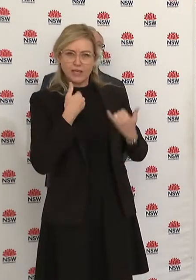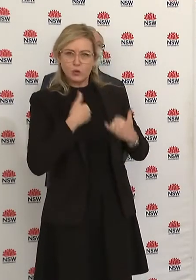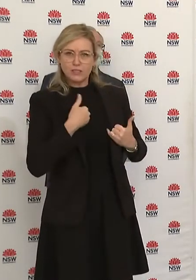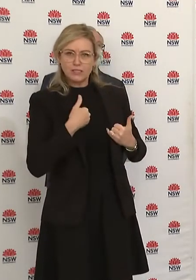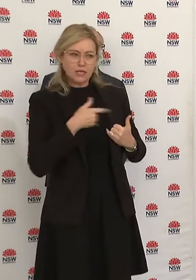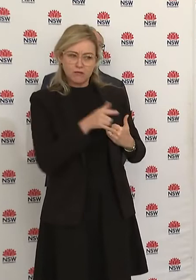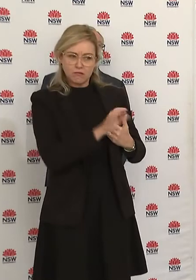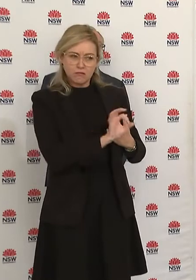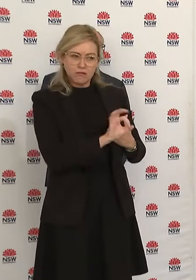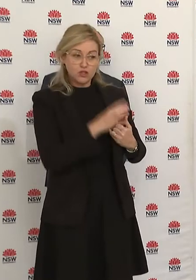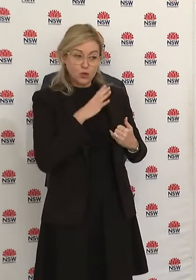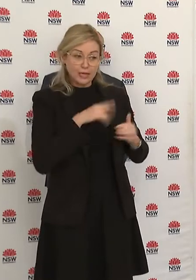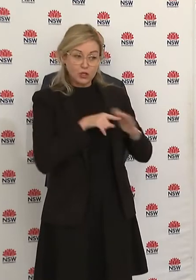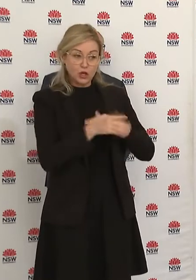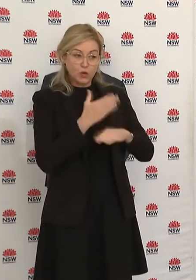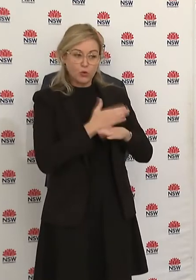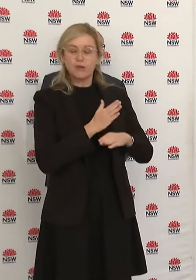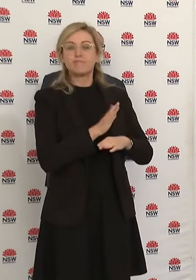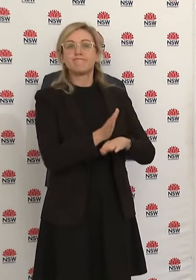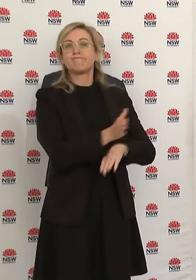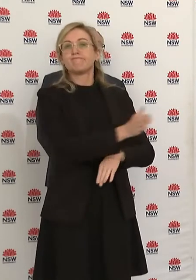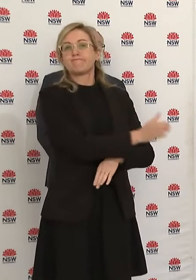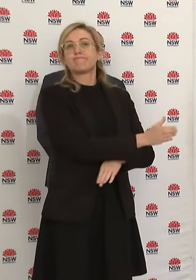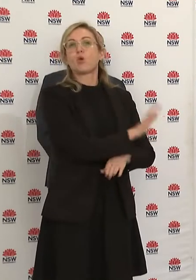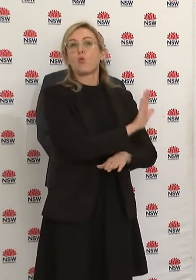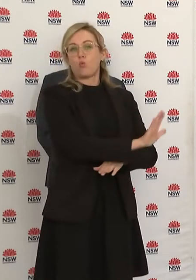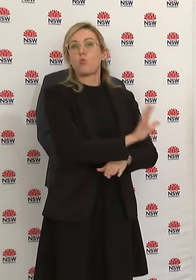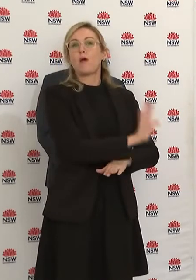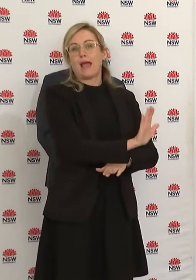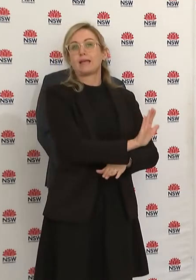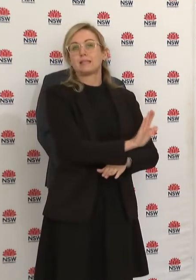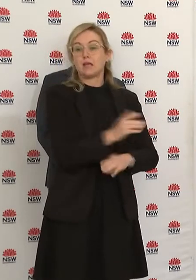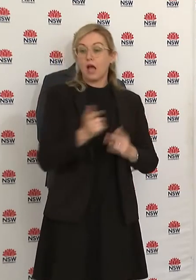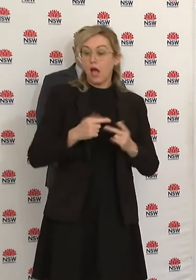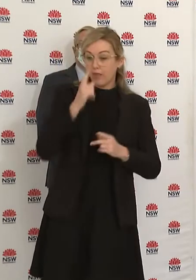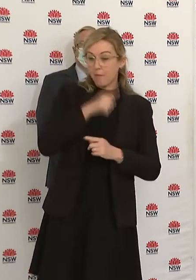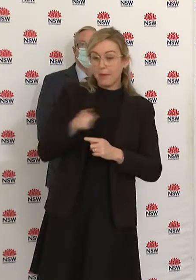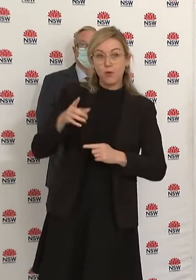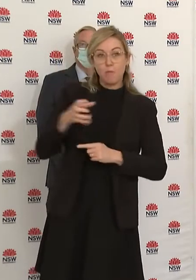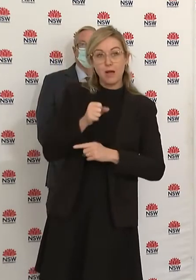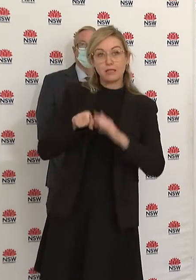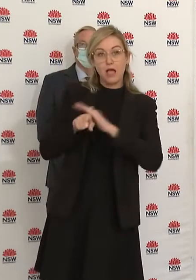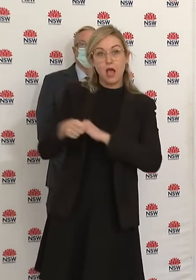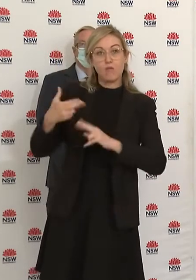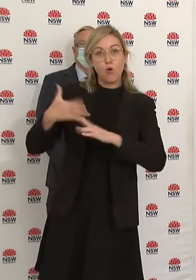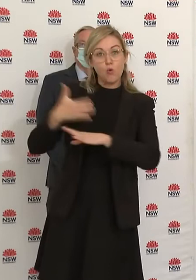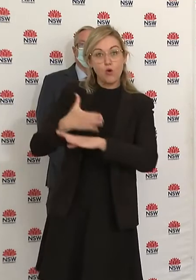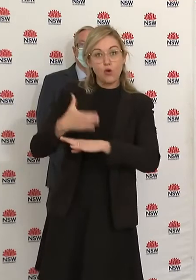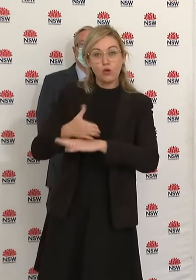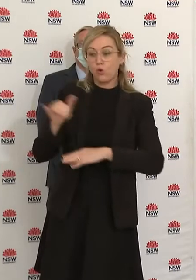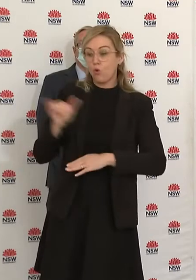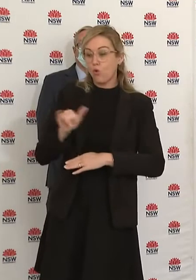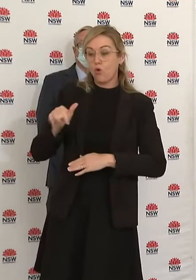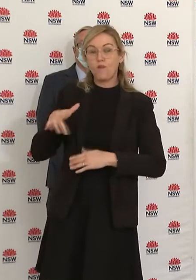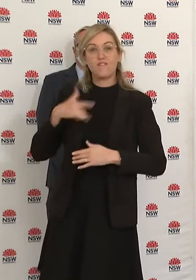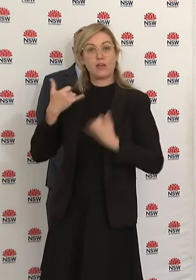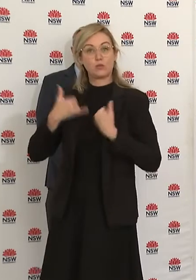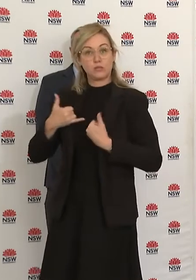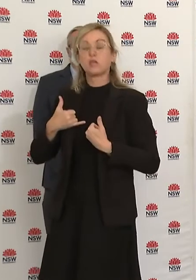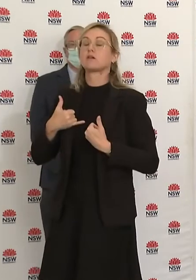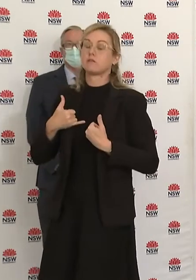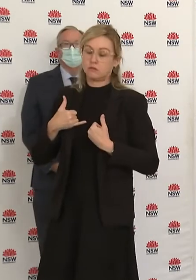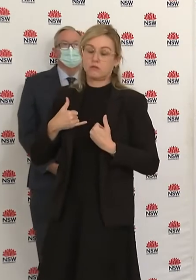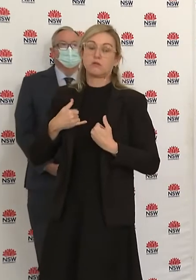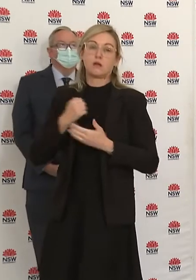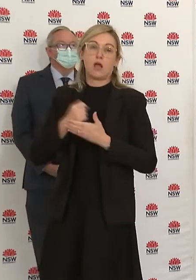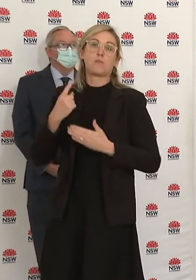or redirect because of the particular rate limiting steps of equipment and other things. But let the community know that we are working